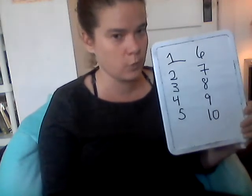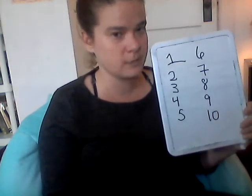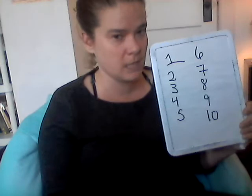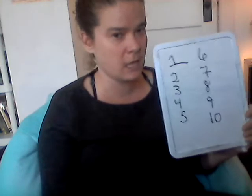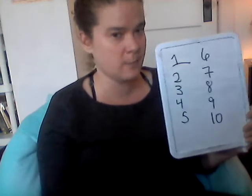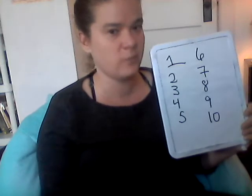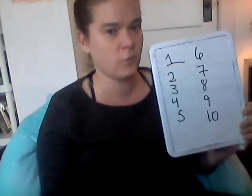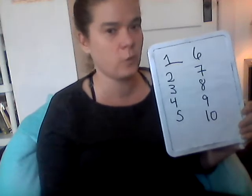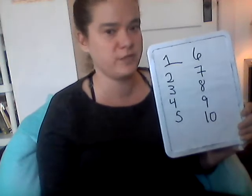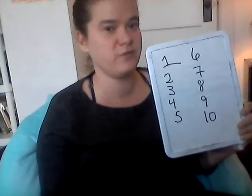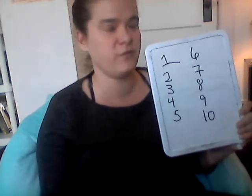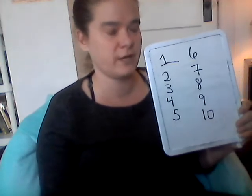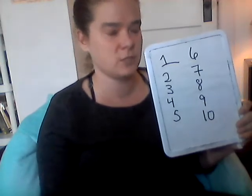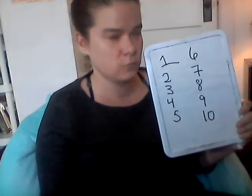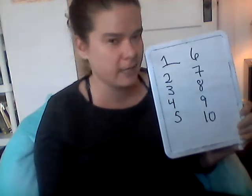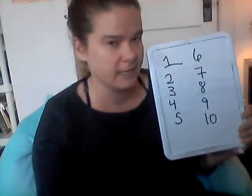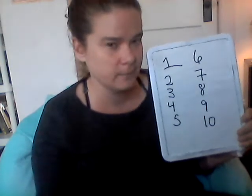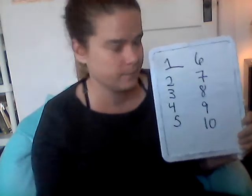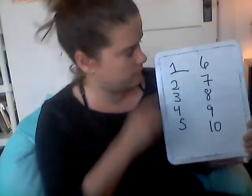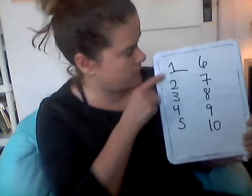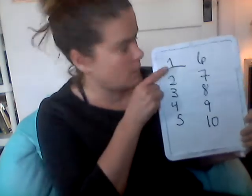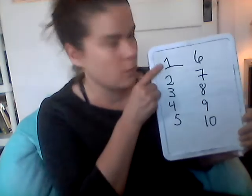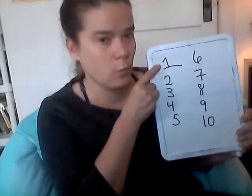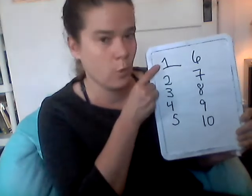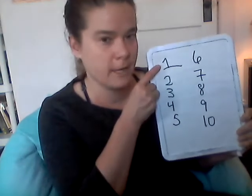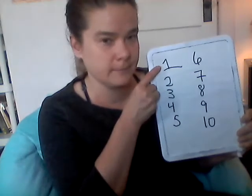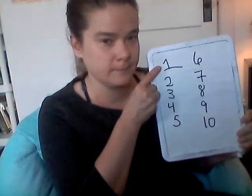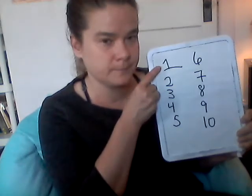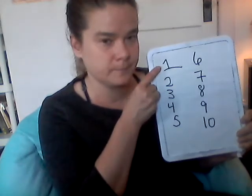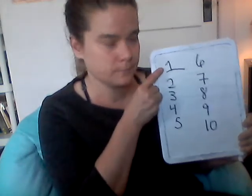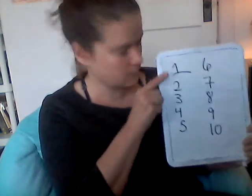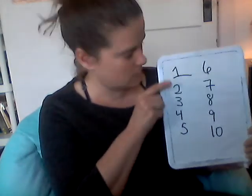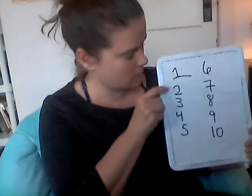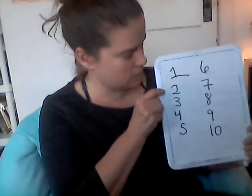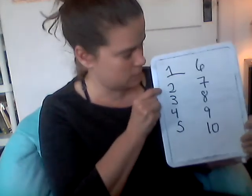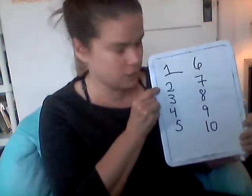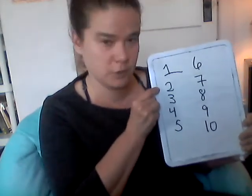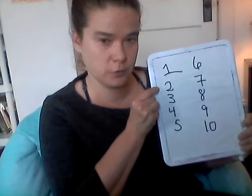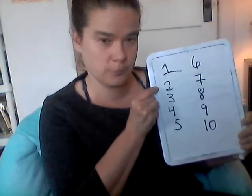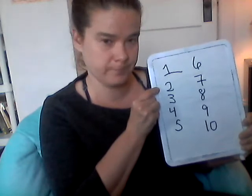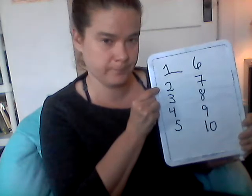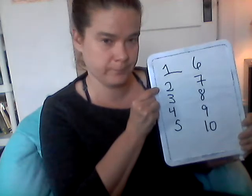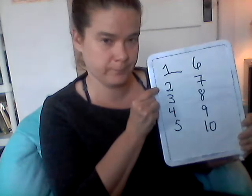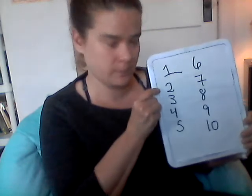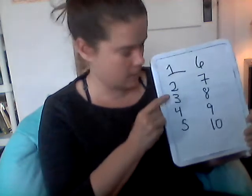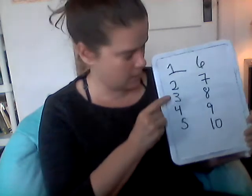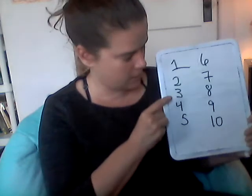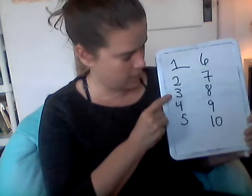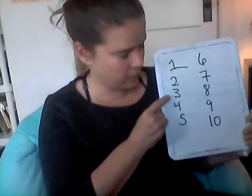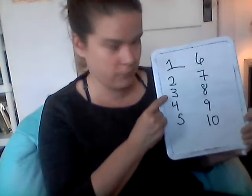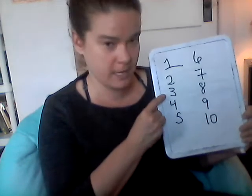more time before we do French. Ready? Ready? One, two, three,